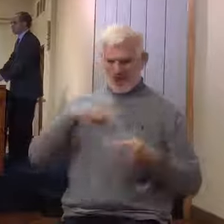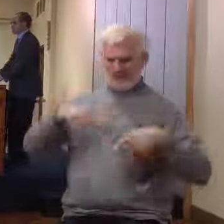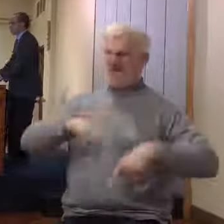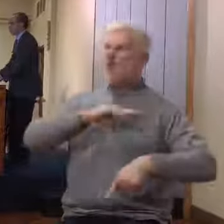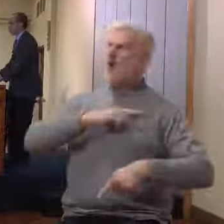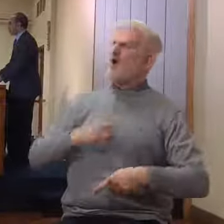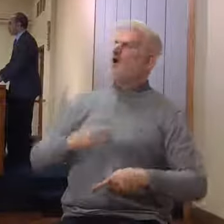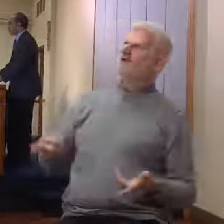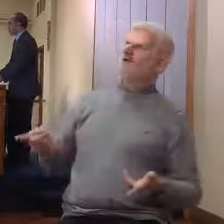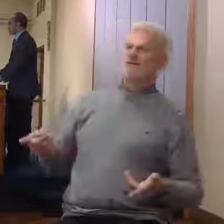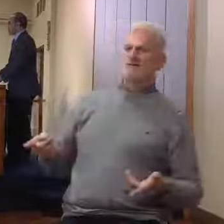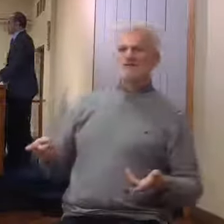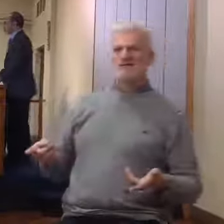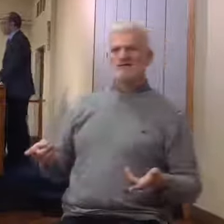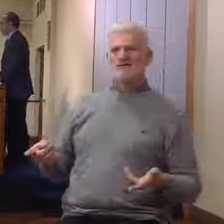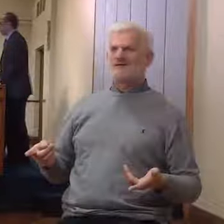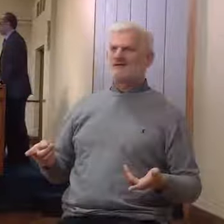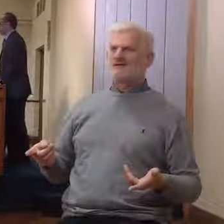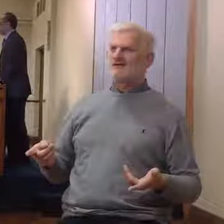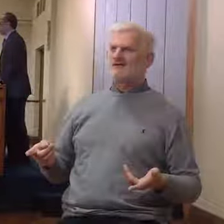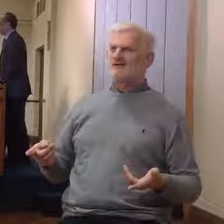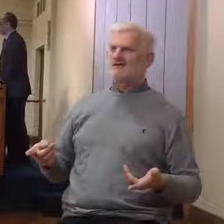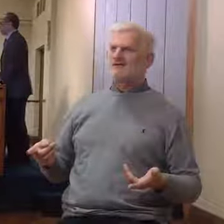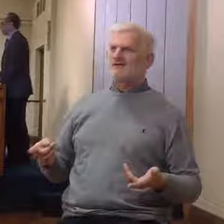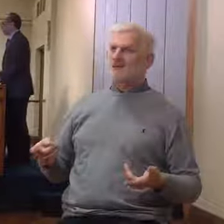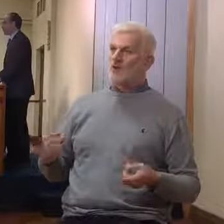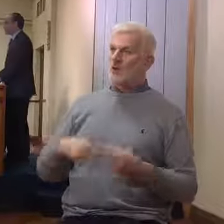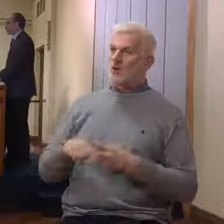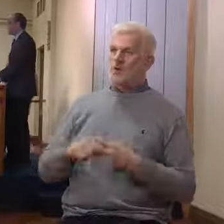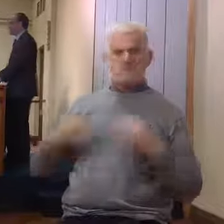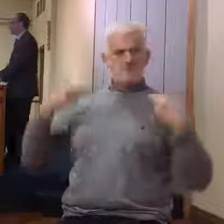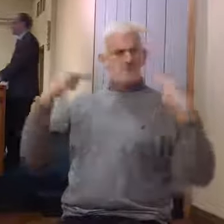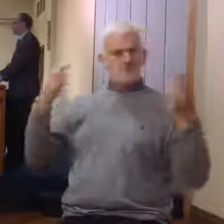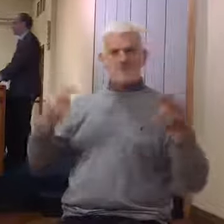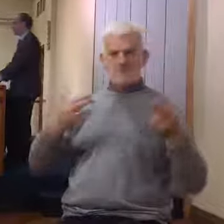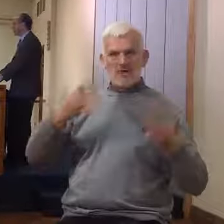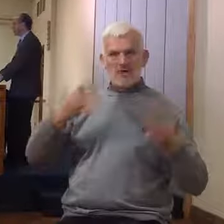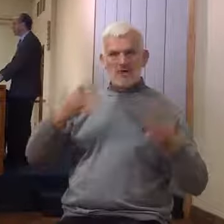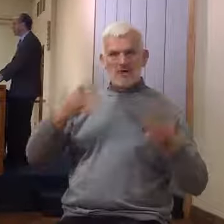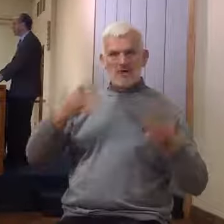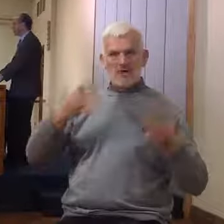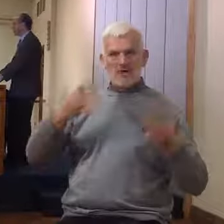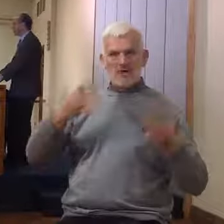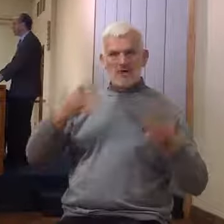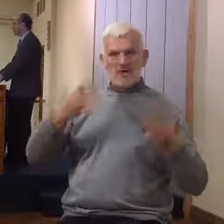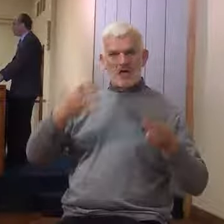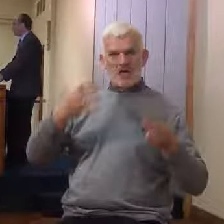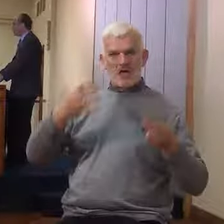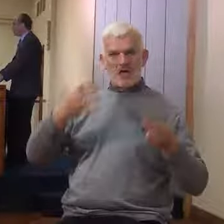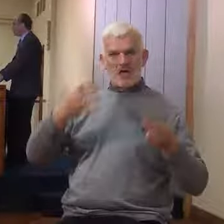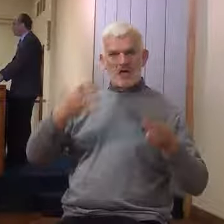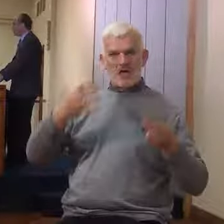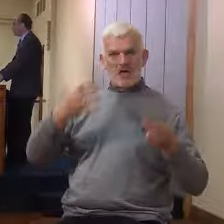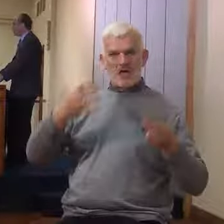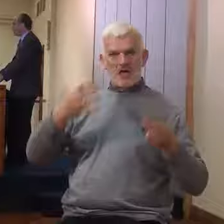to overthrow governments. That is not our role.